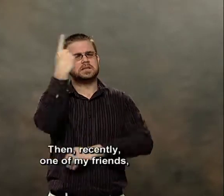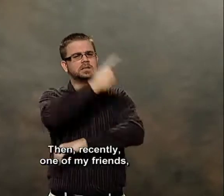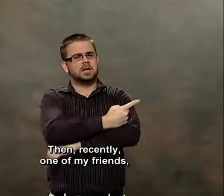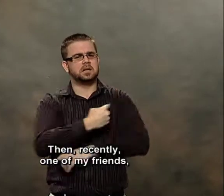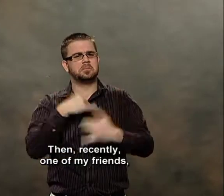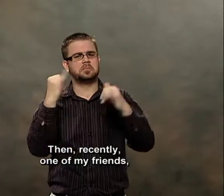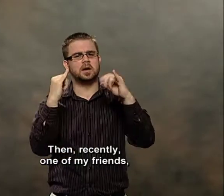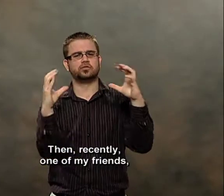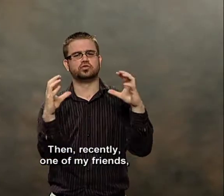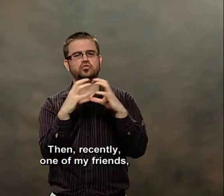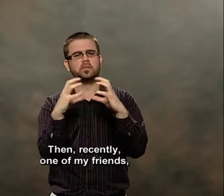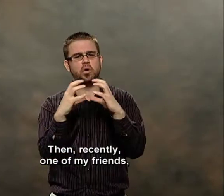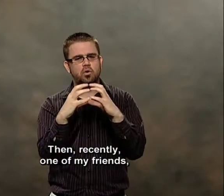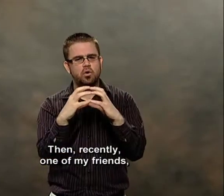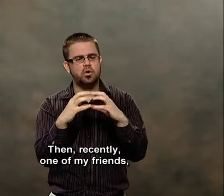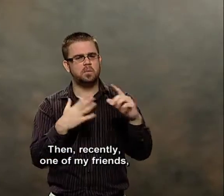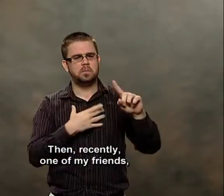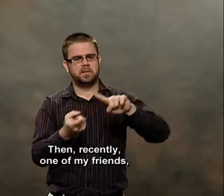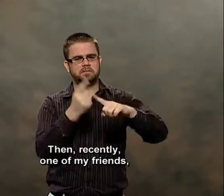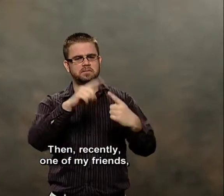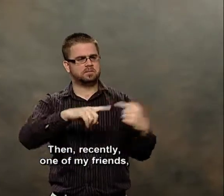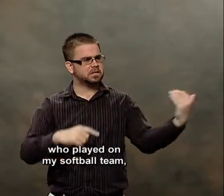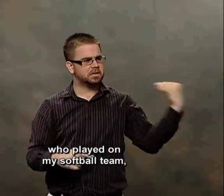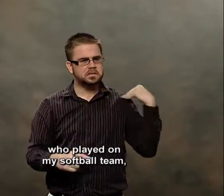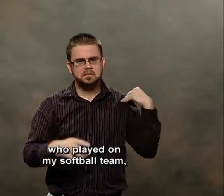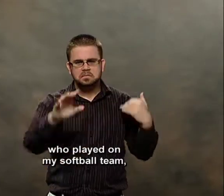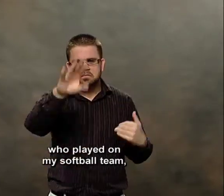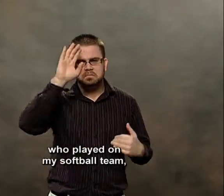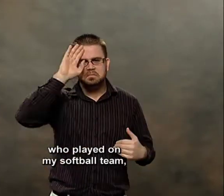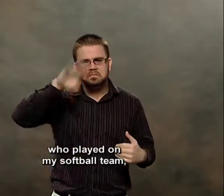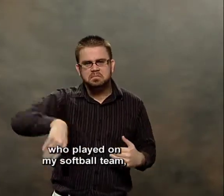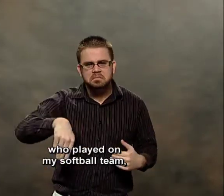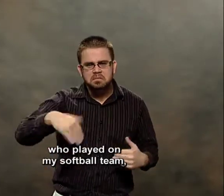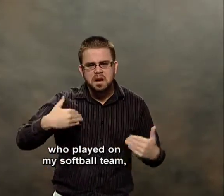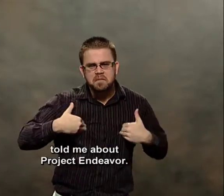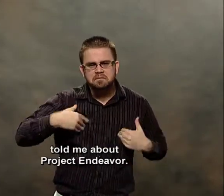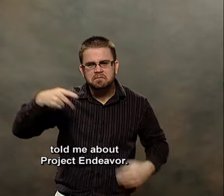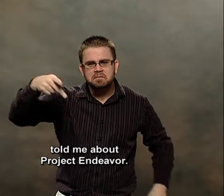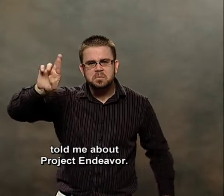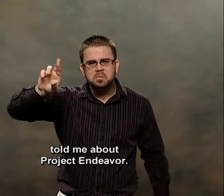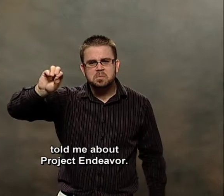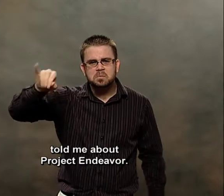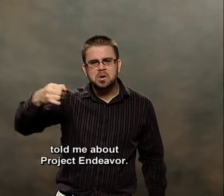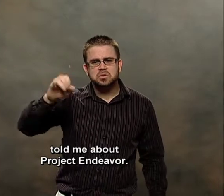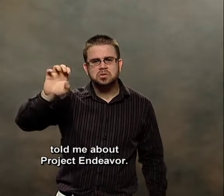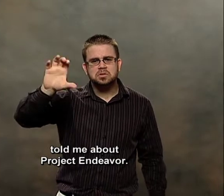Then recently, one of my friends, who played on my softball team, told me about Project